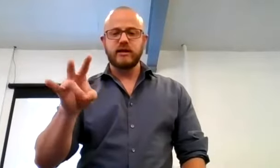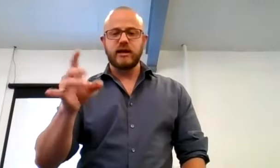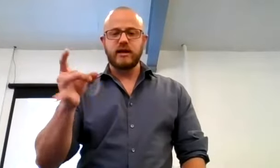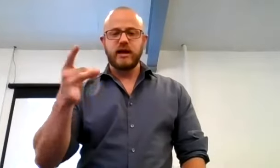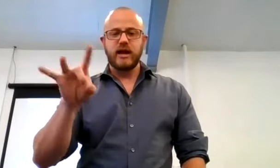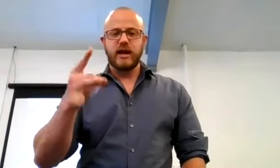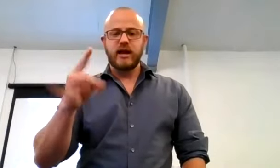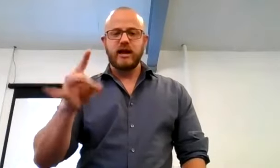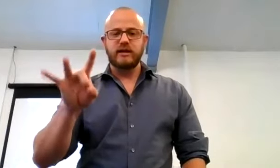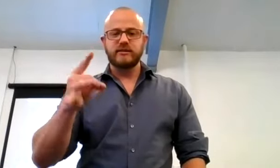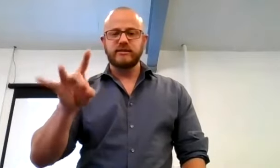17,